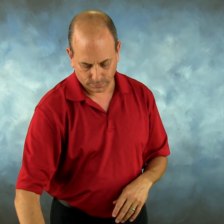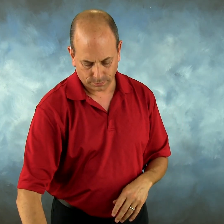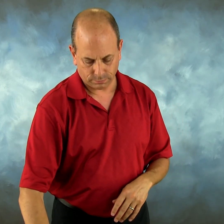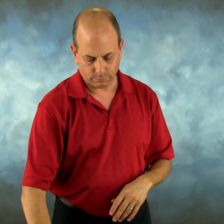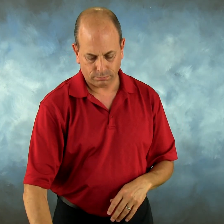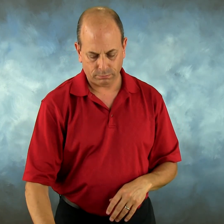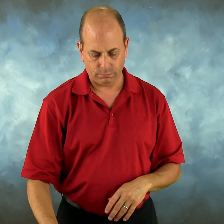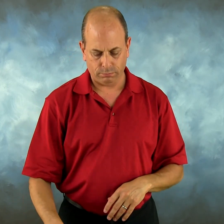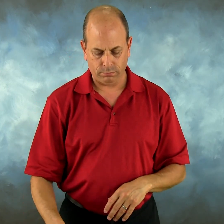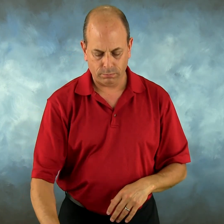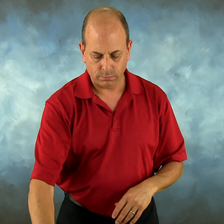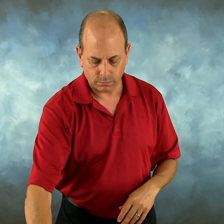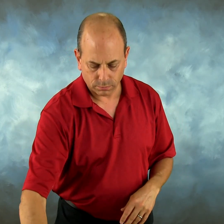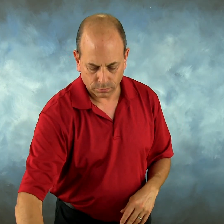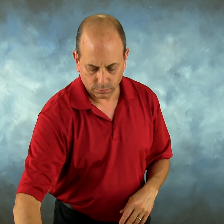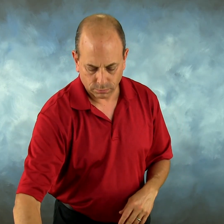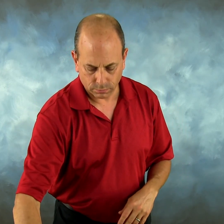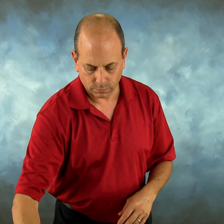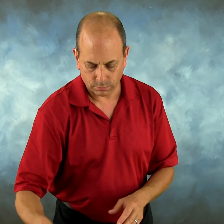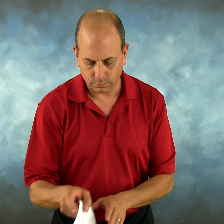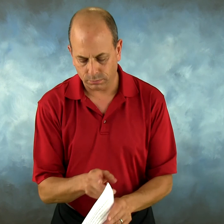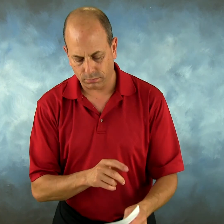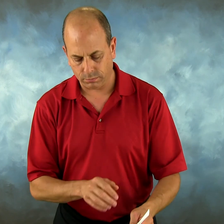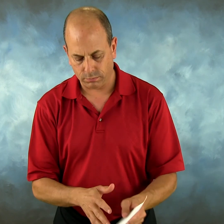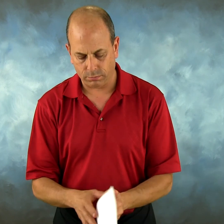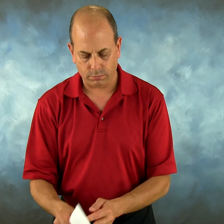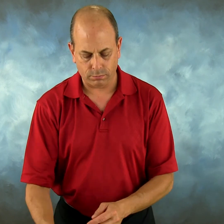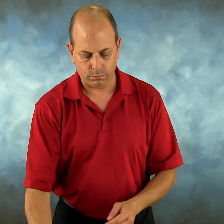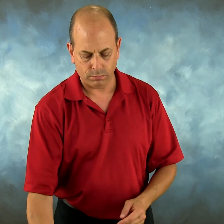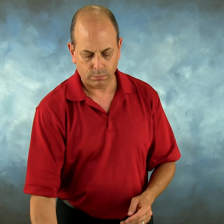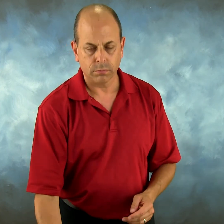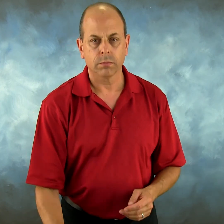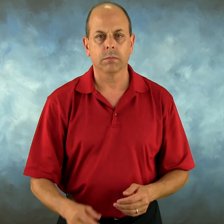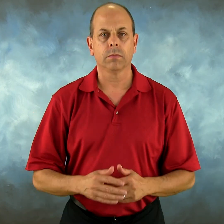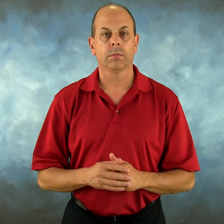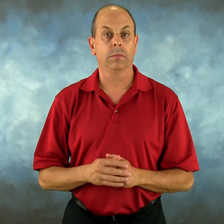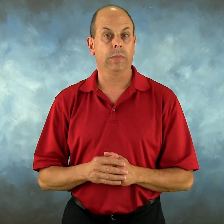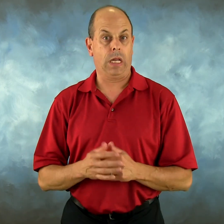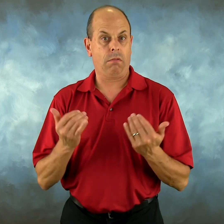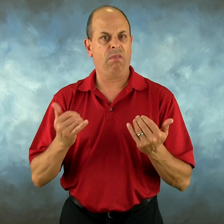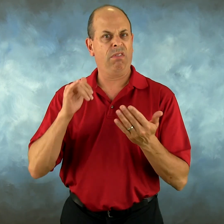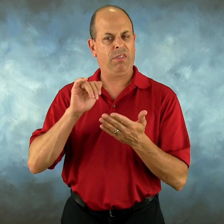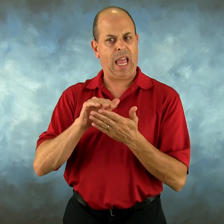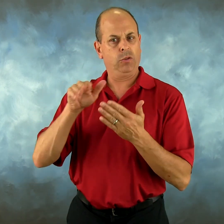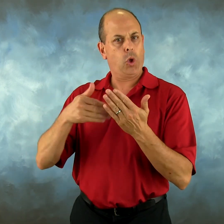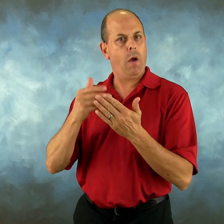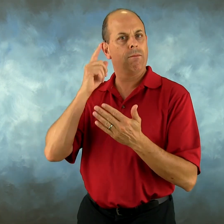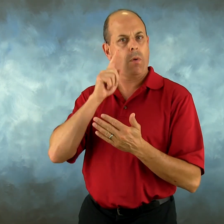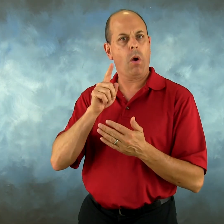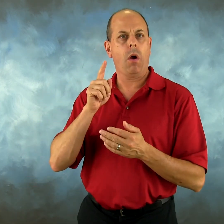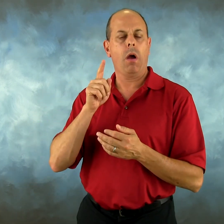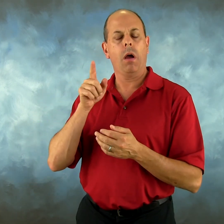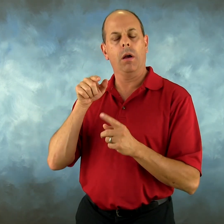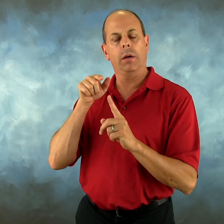say what they need to. It really depends on the individual as to what type of communication access they need.